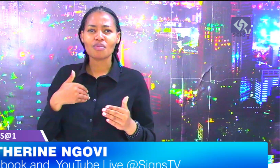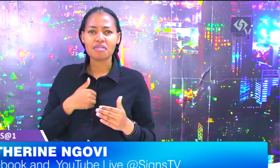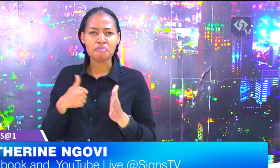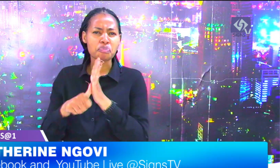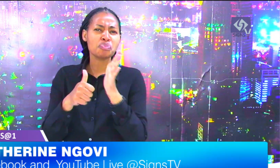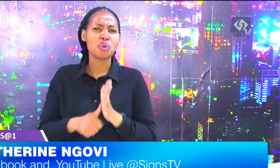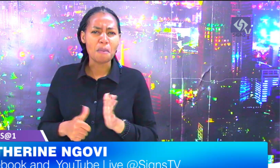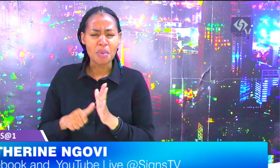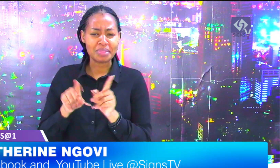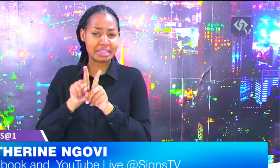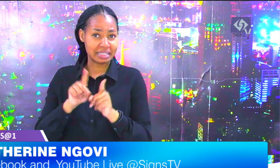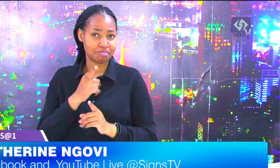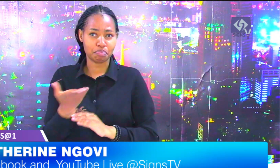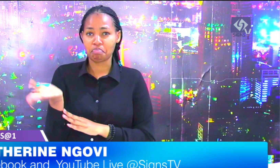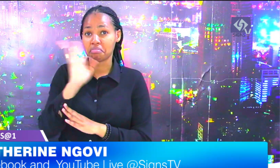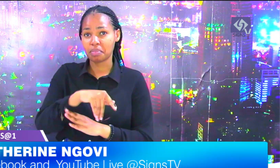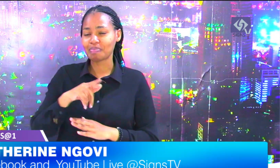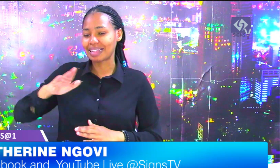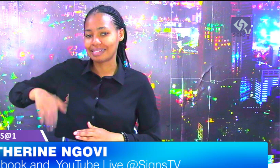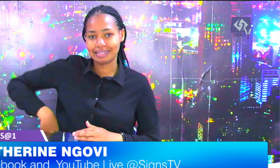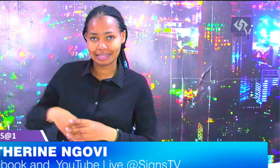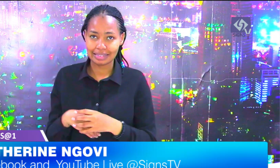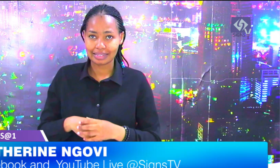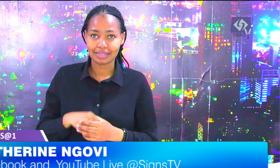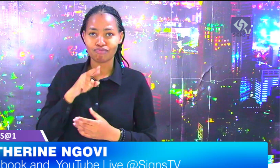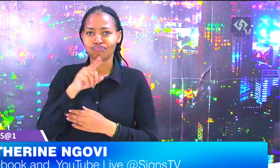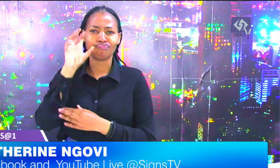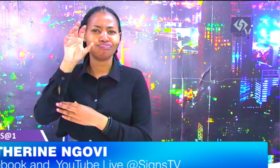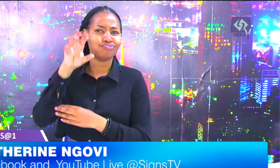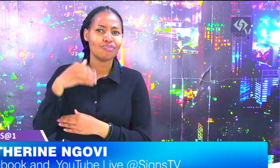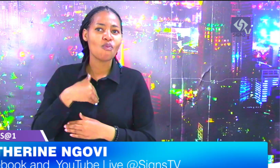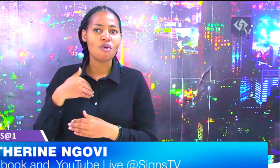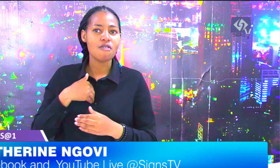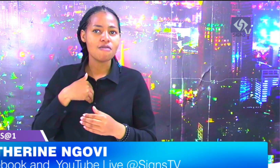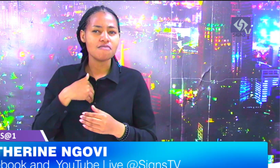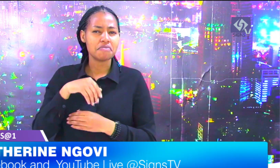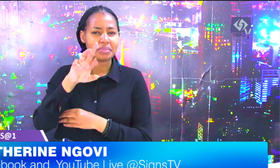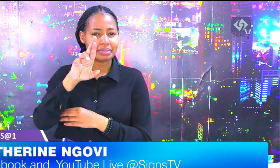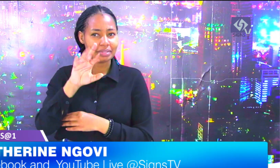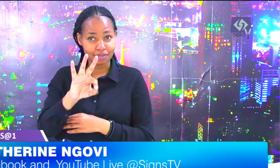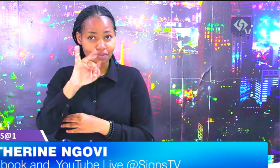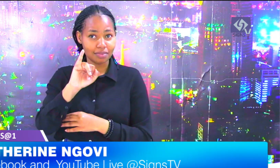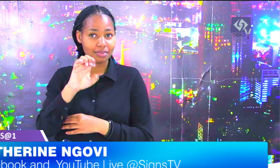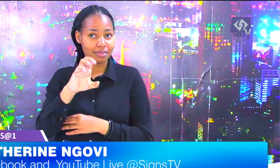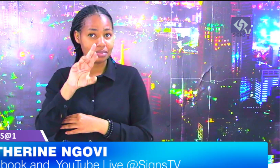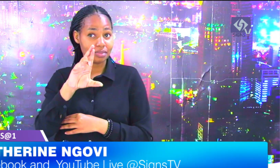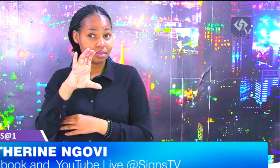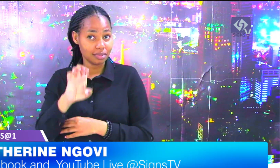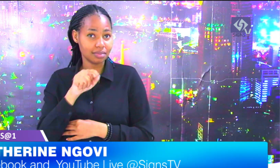as the fire, suspected to have started at a chips parlor, quickly spread to